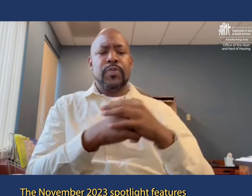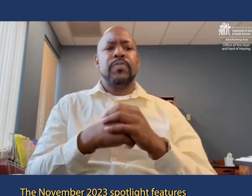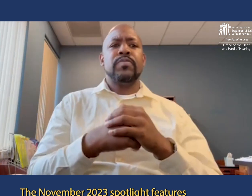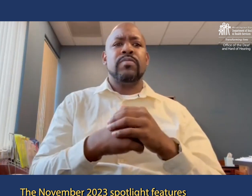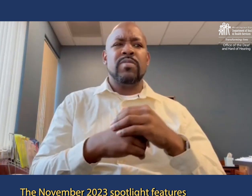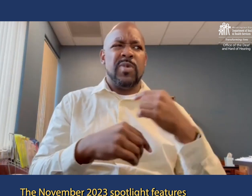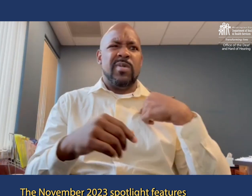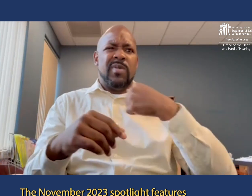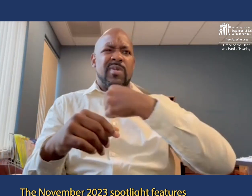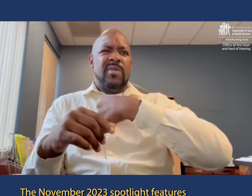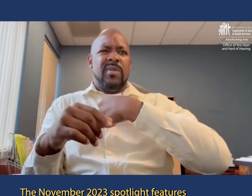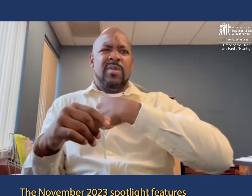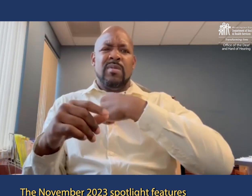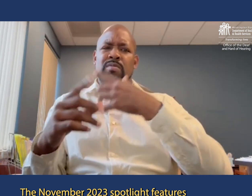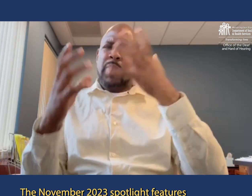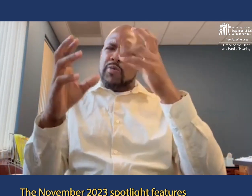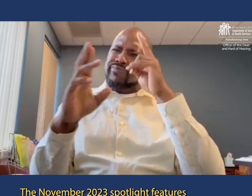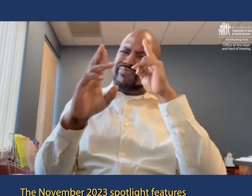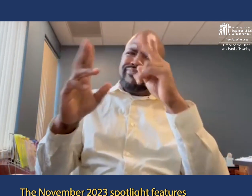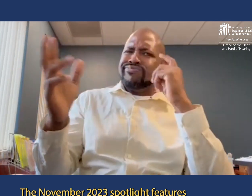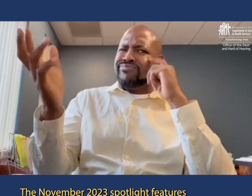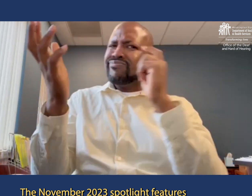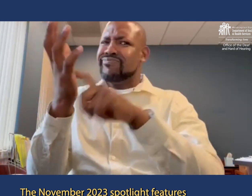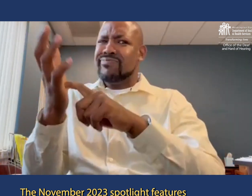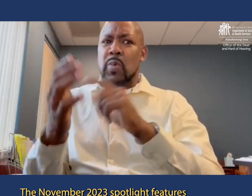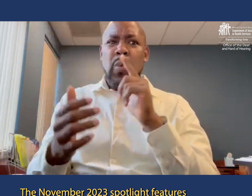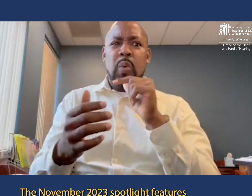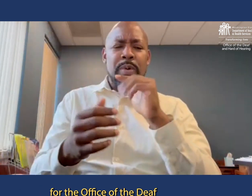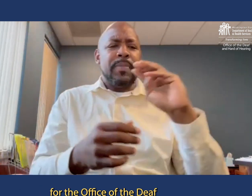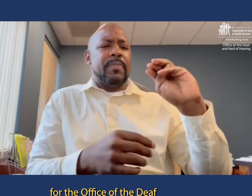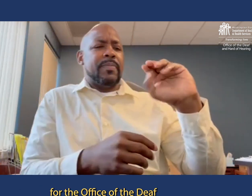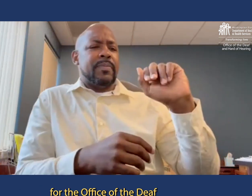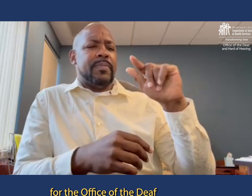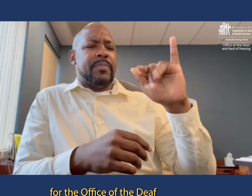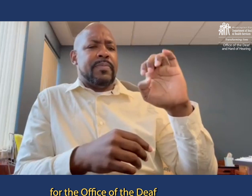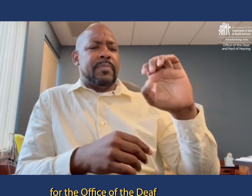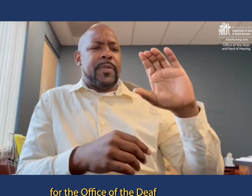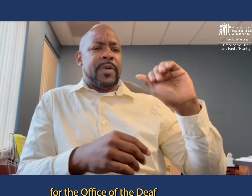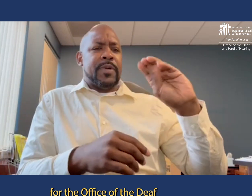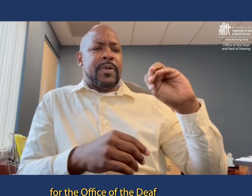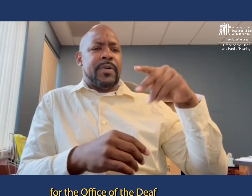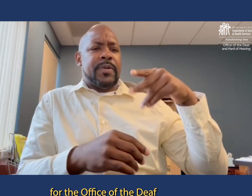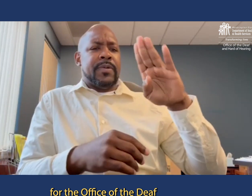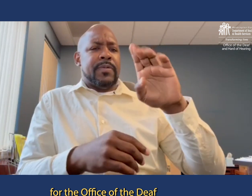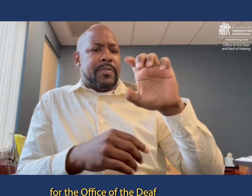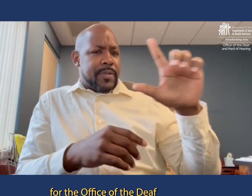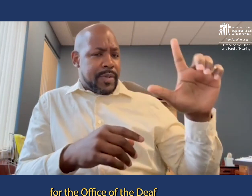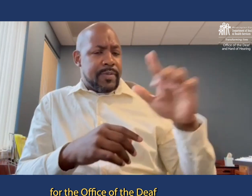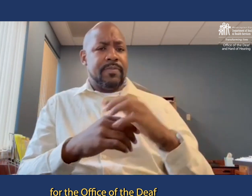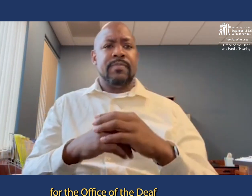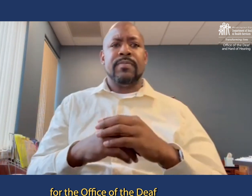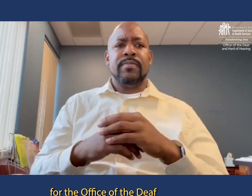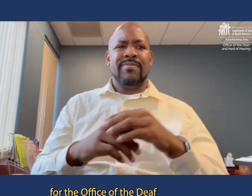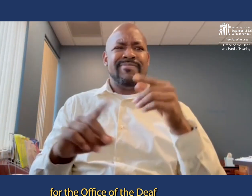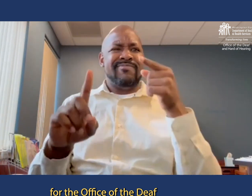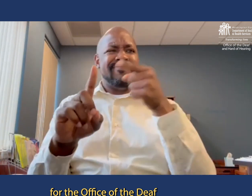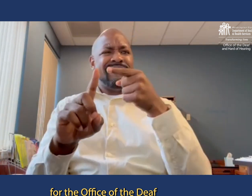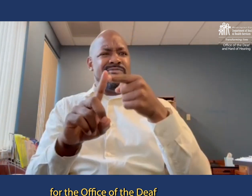November 2023 Spotlight features Maggie Campbell, who has worked for the Office of the Deaf and Hard of Hearing for approximately 2 years.